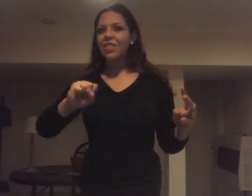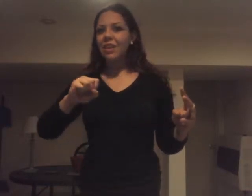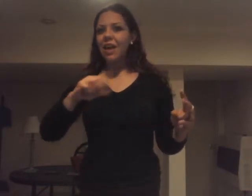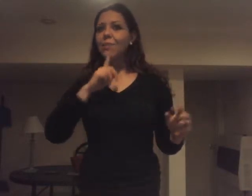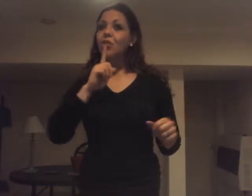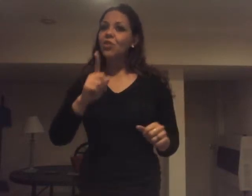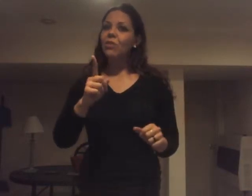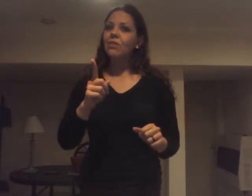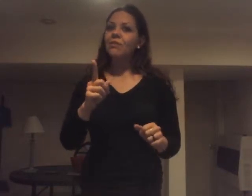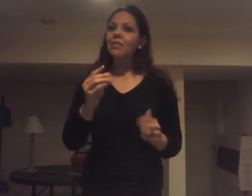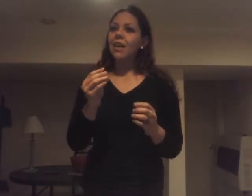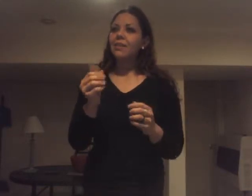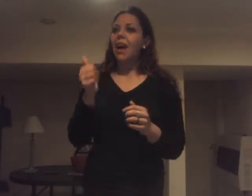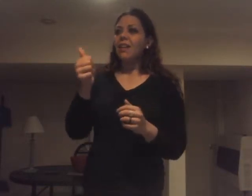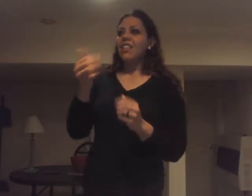problem.